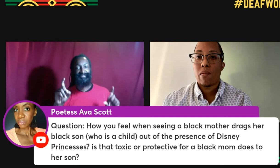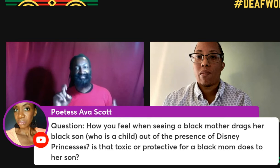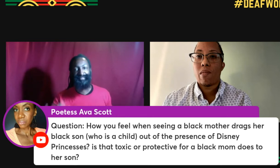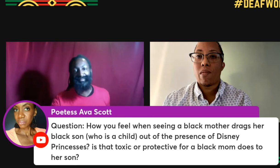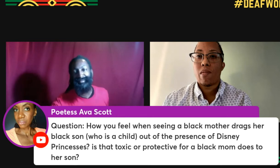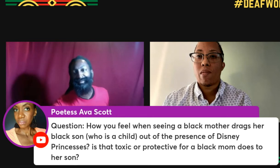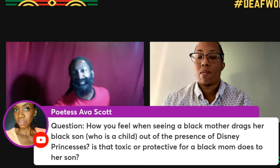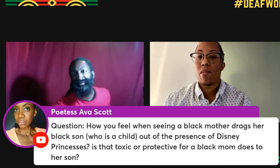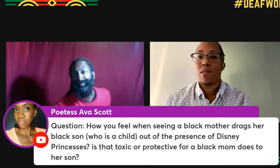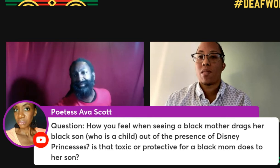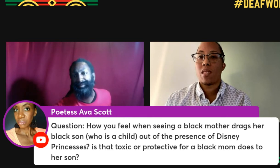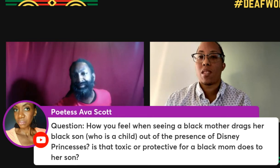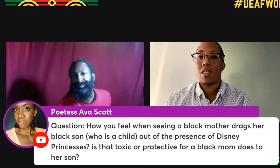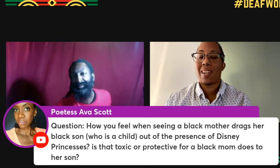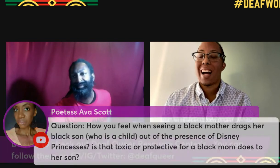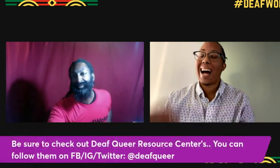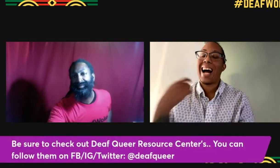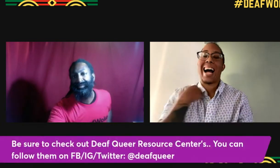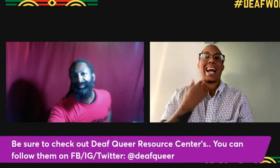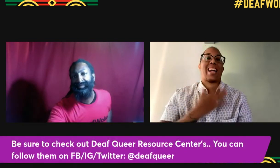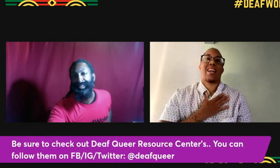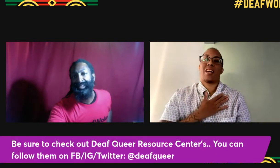mother pulled the son away.